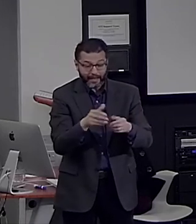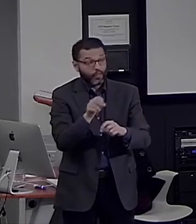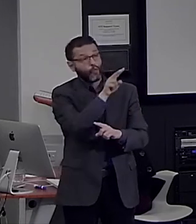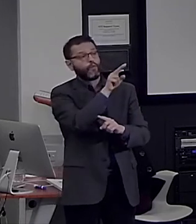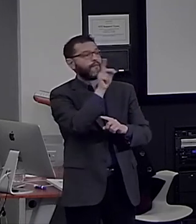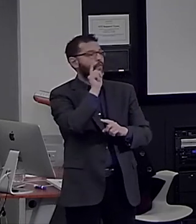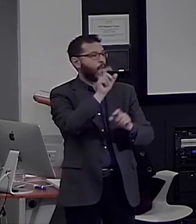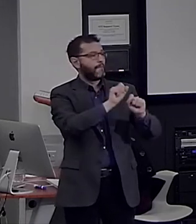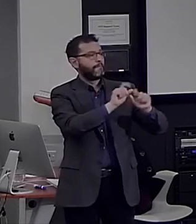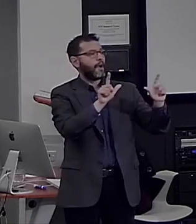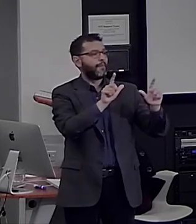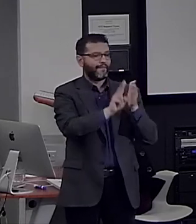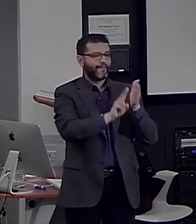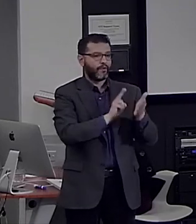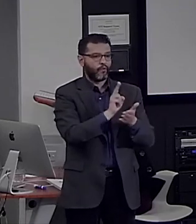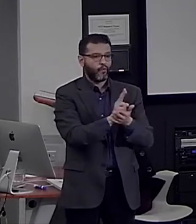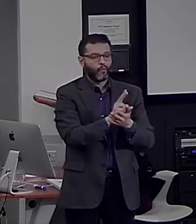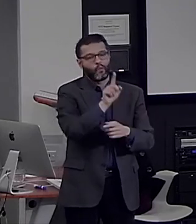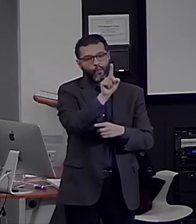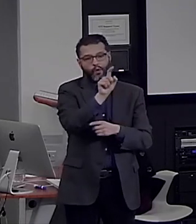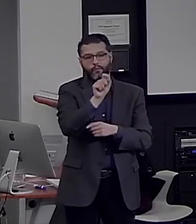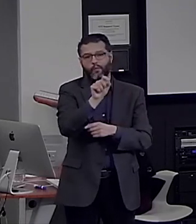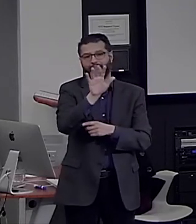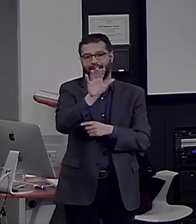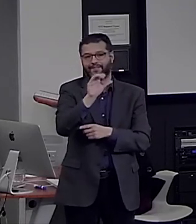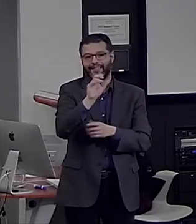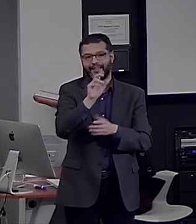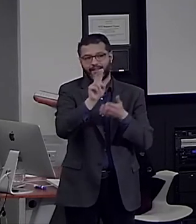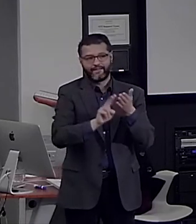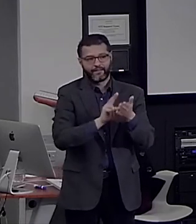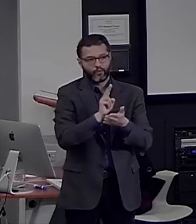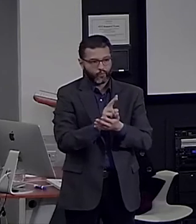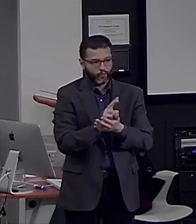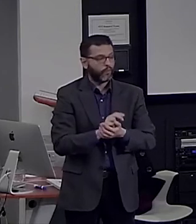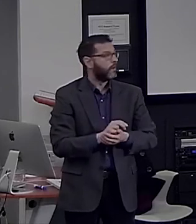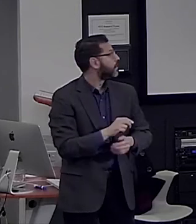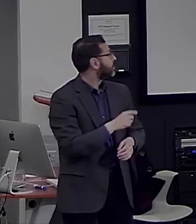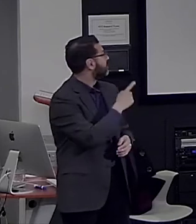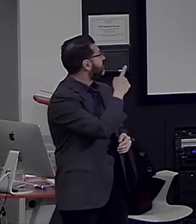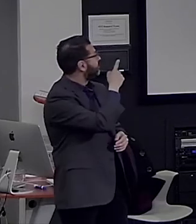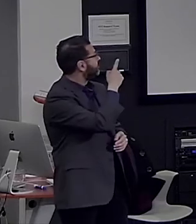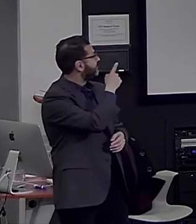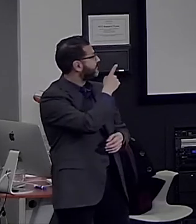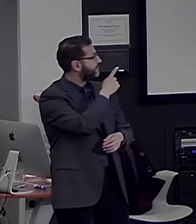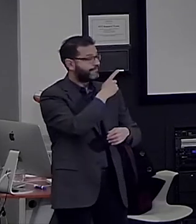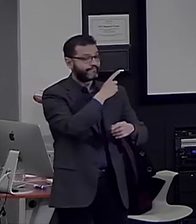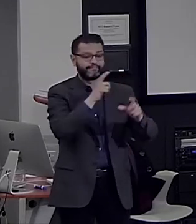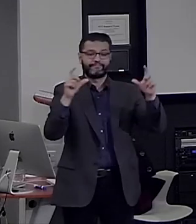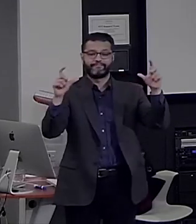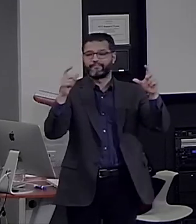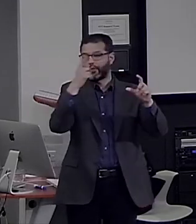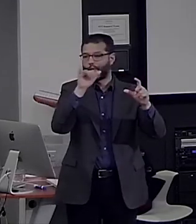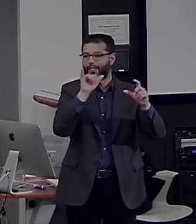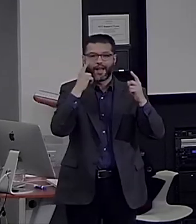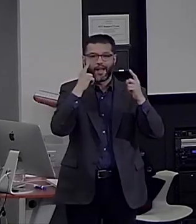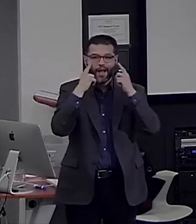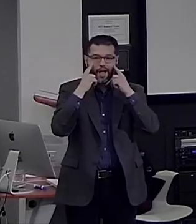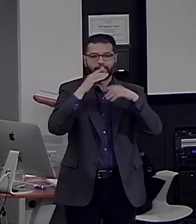1.5 second video and these are in the form of eyes on the top of the main bubble